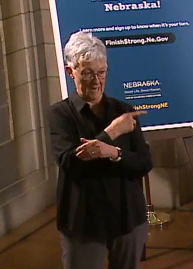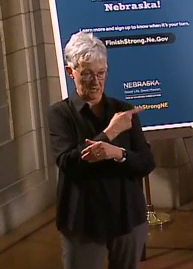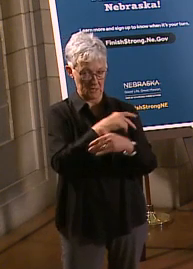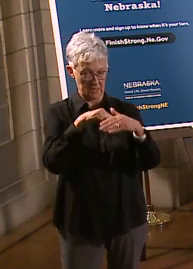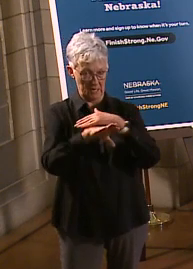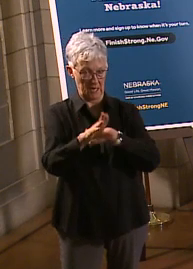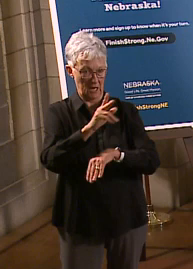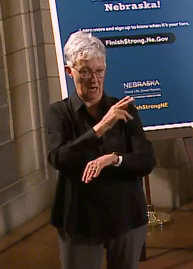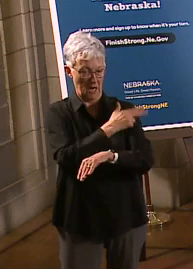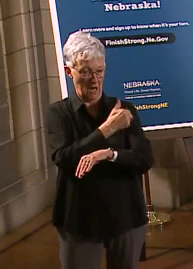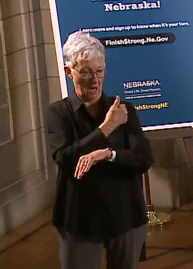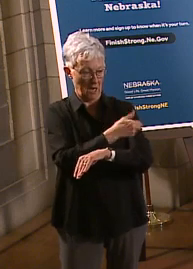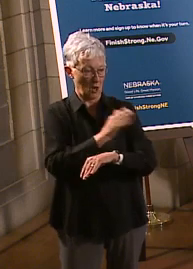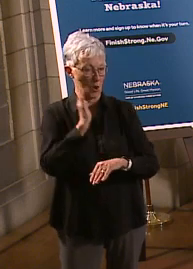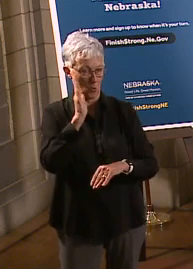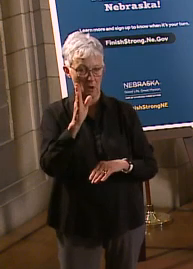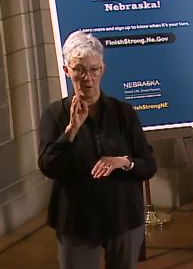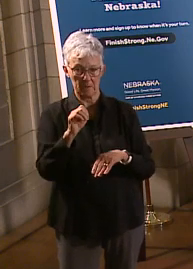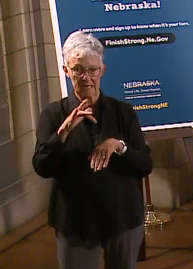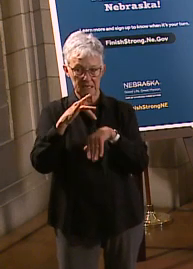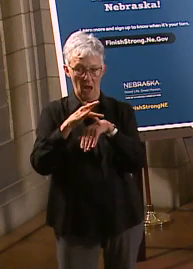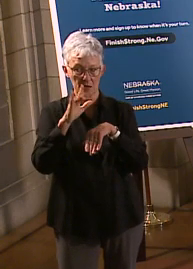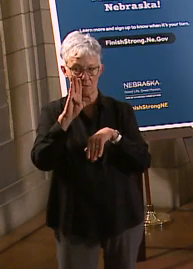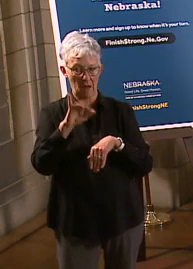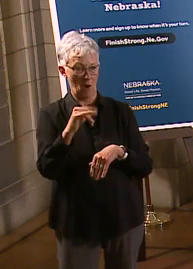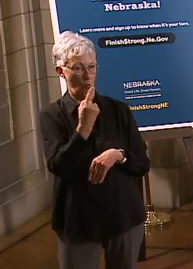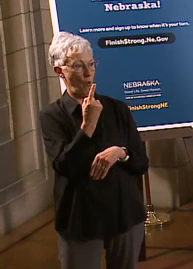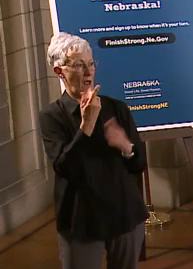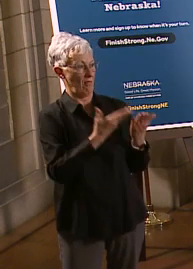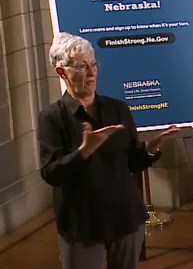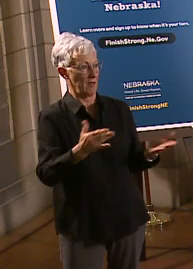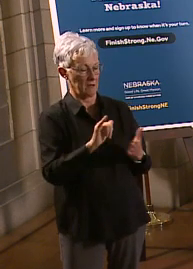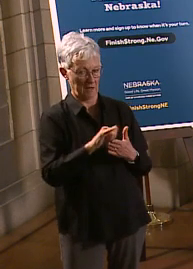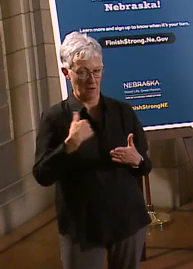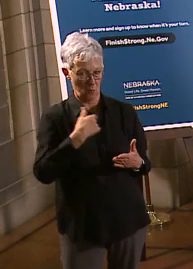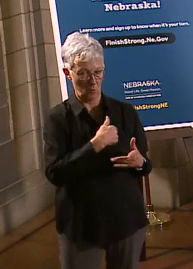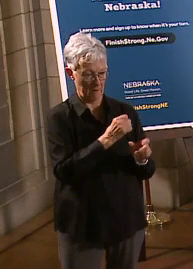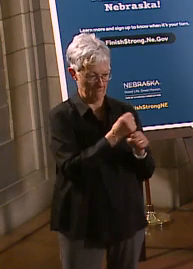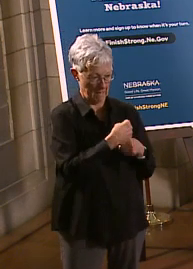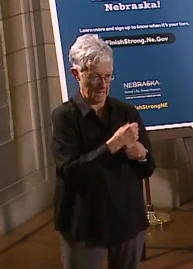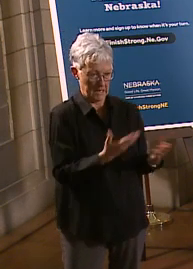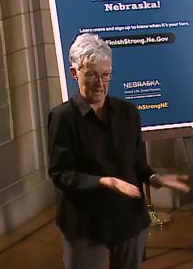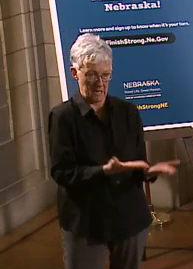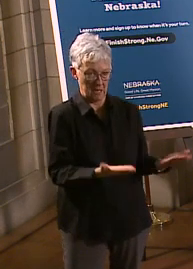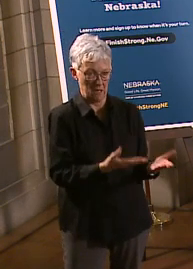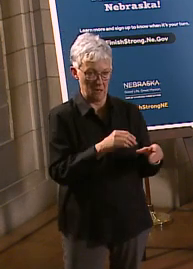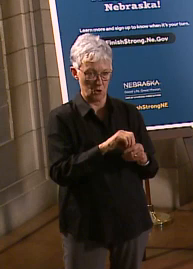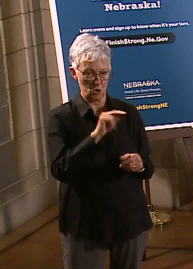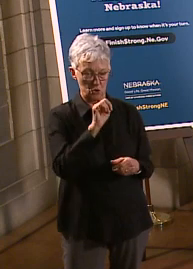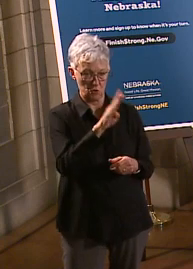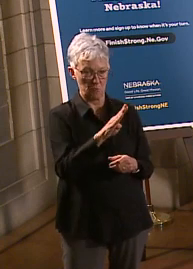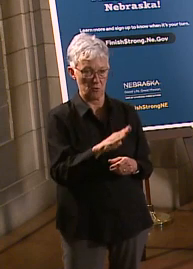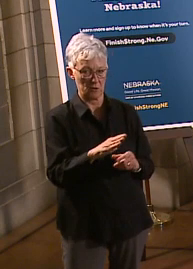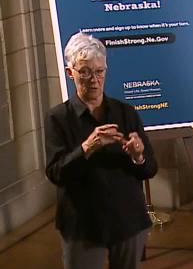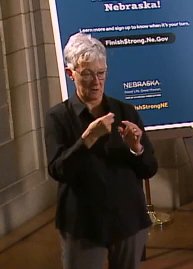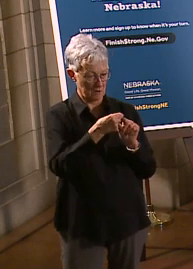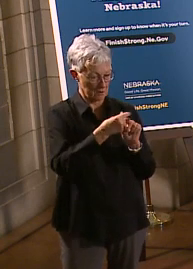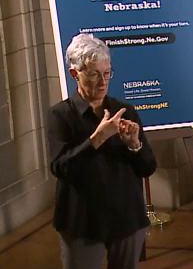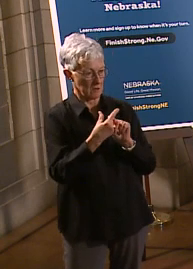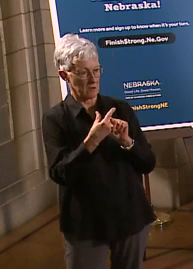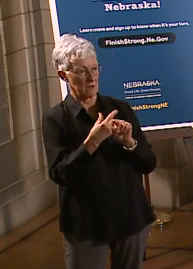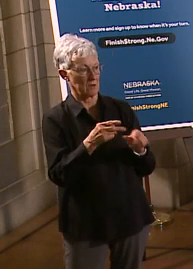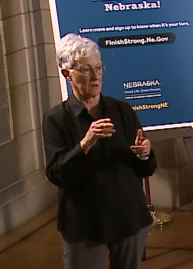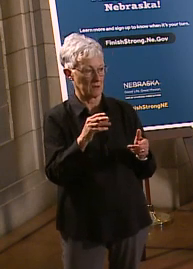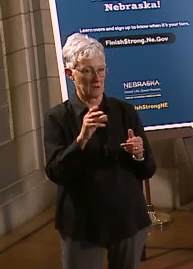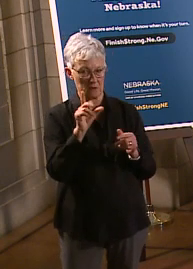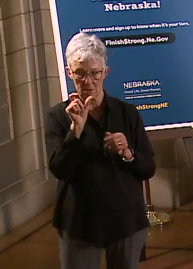hospital will be touched by a BD device. And many of those devices are made there in Nebraska. our syringes, our flush products. It could